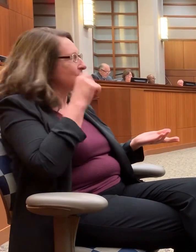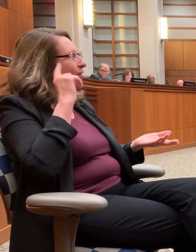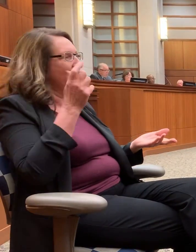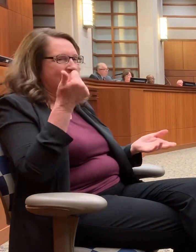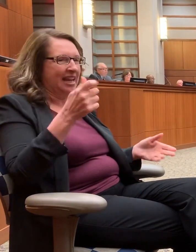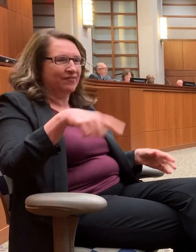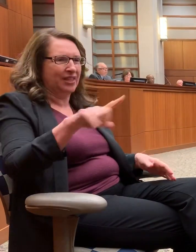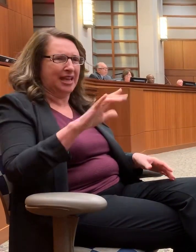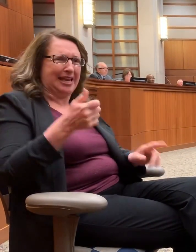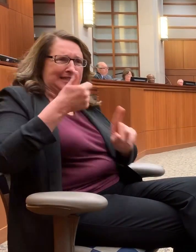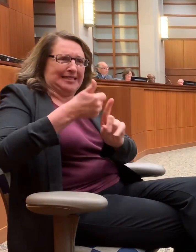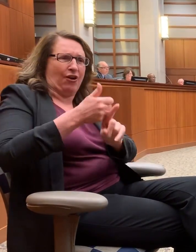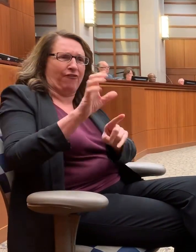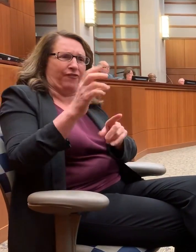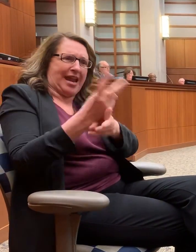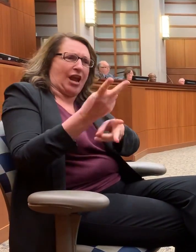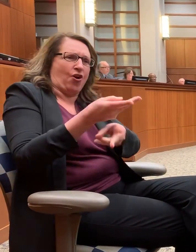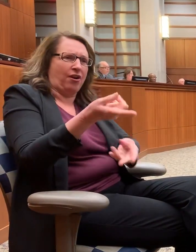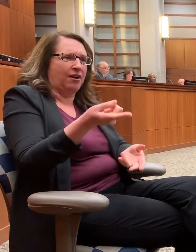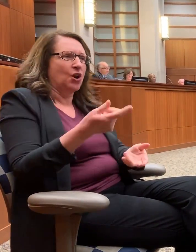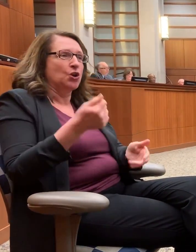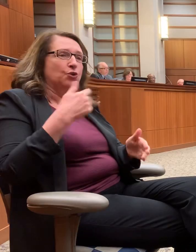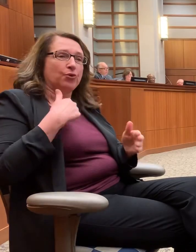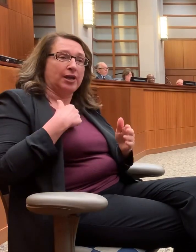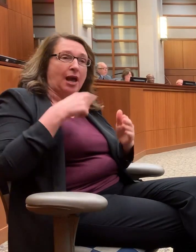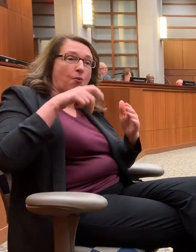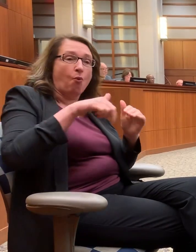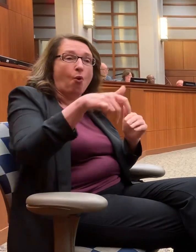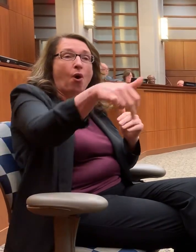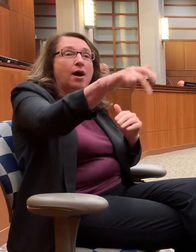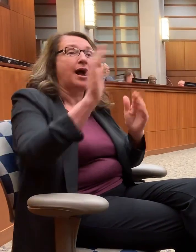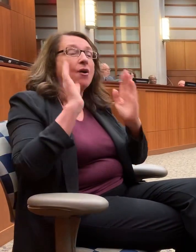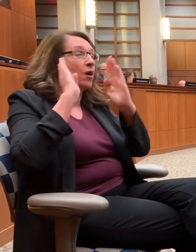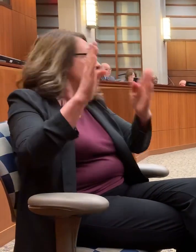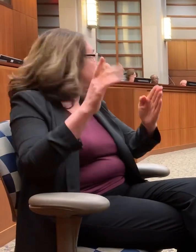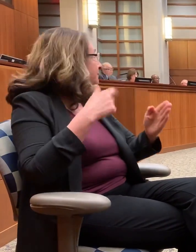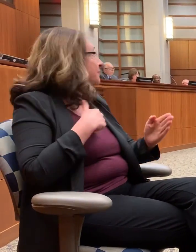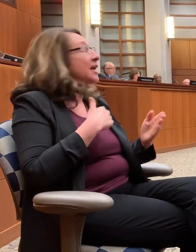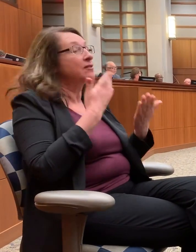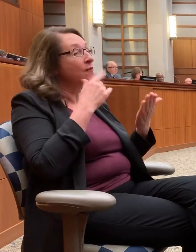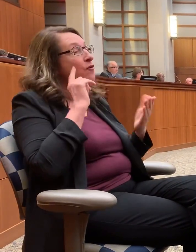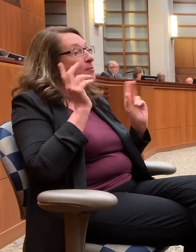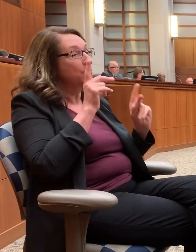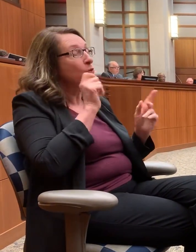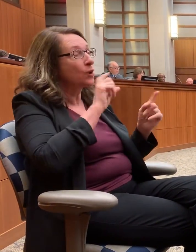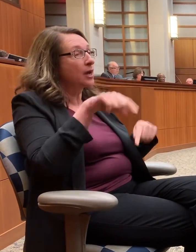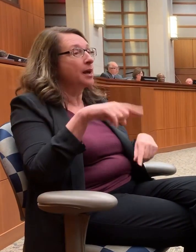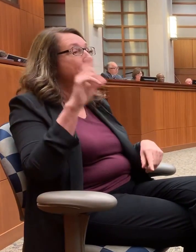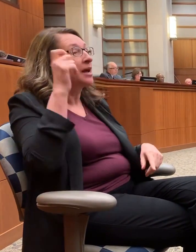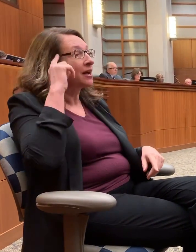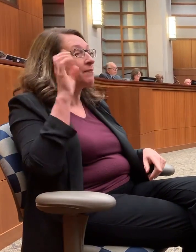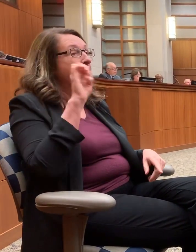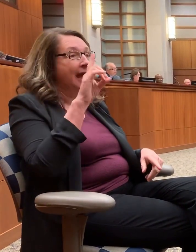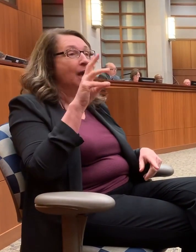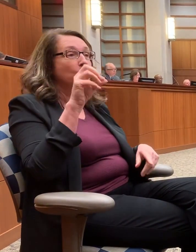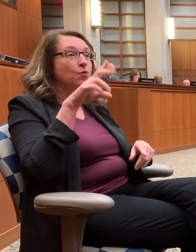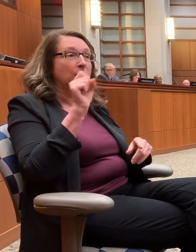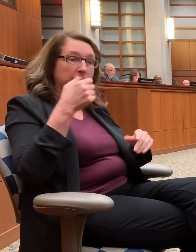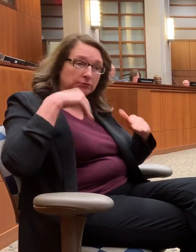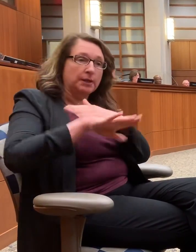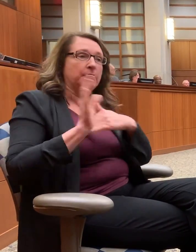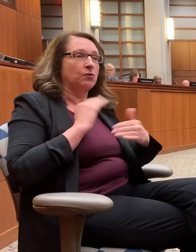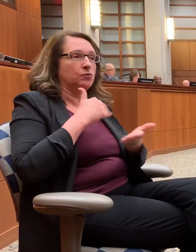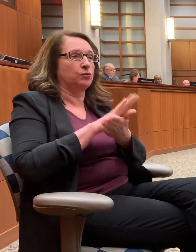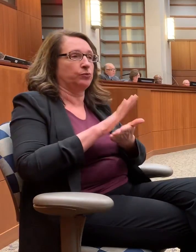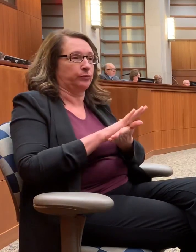any of them can self-care. You can walk through our halls, and I appreciate the ones that have. Governor Edwards has walked through our